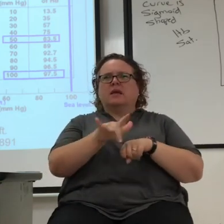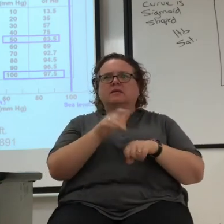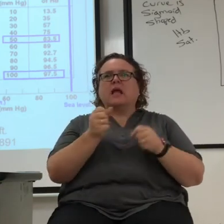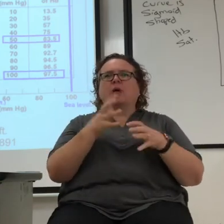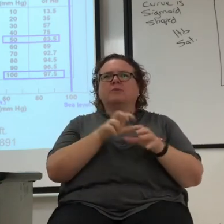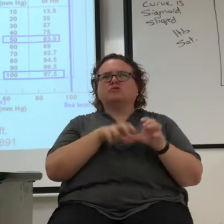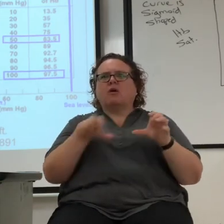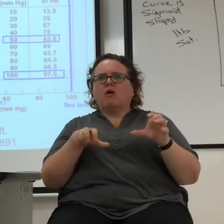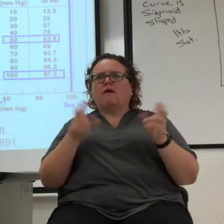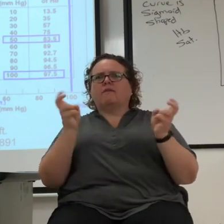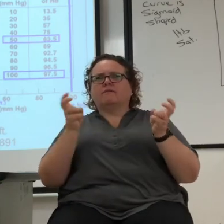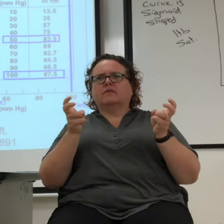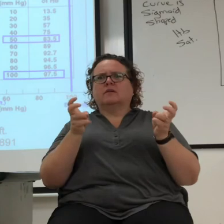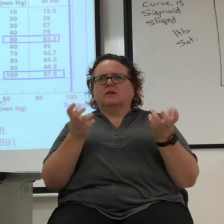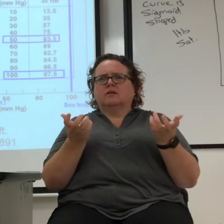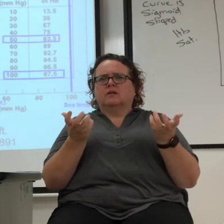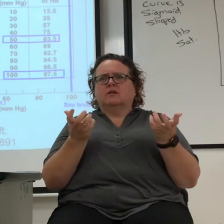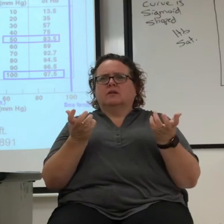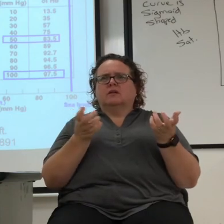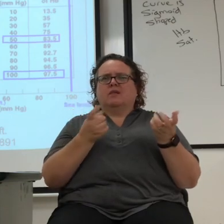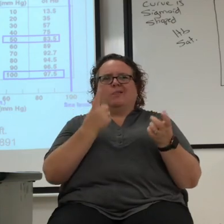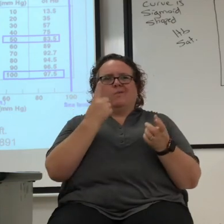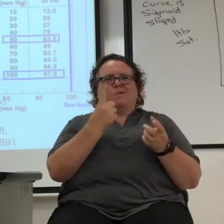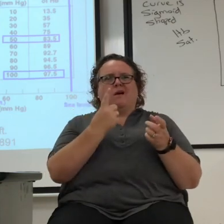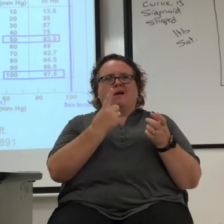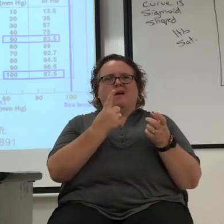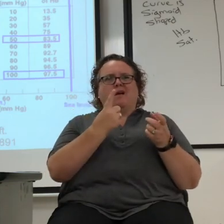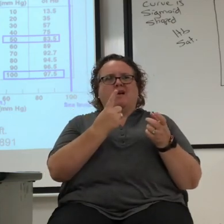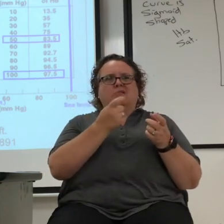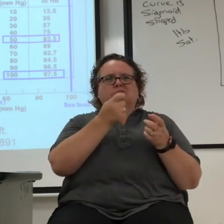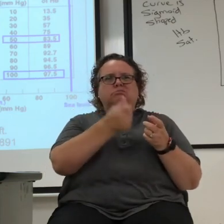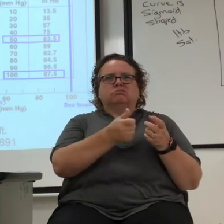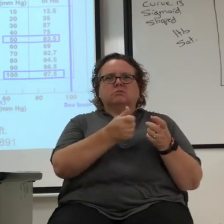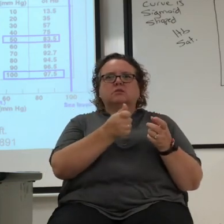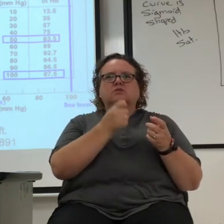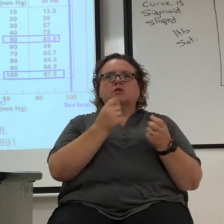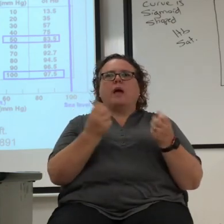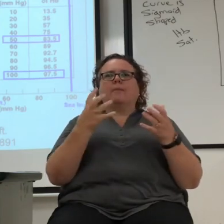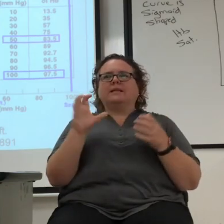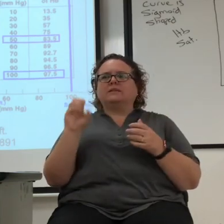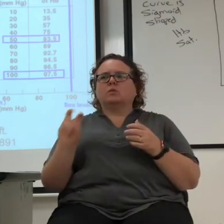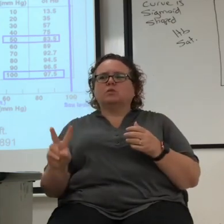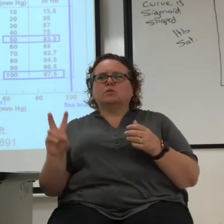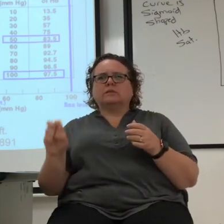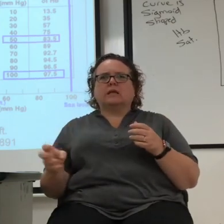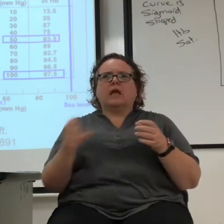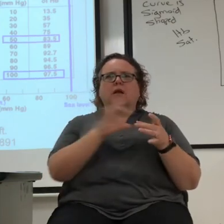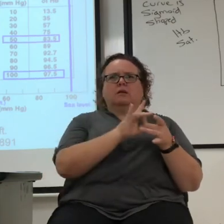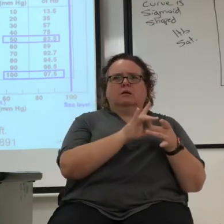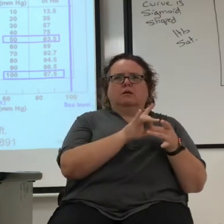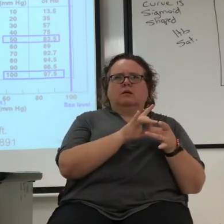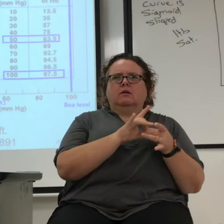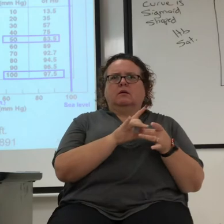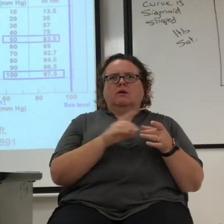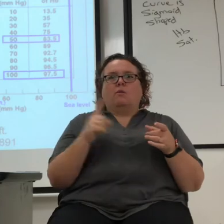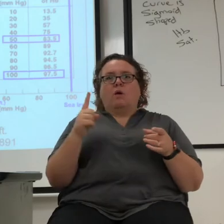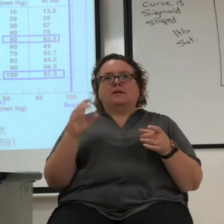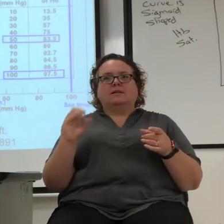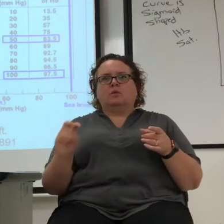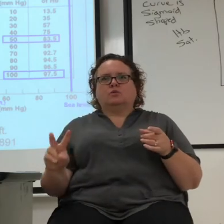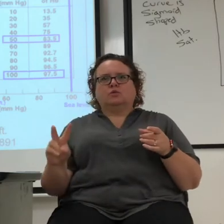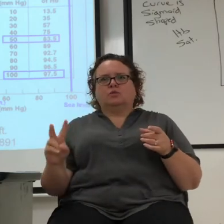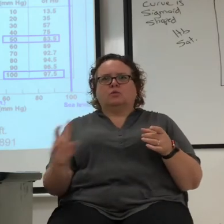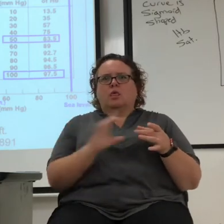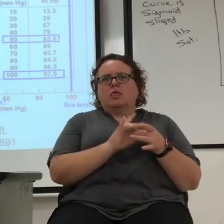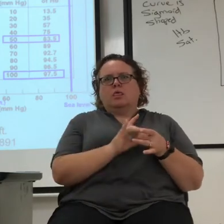off? Just the one guy. So how many CO2s can get on? Just one CO2 guy or girl.